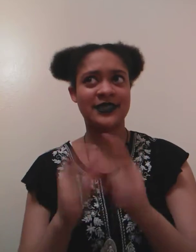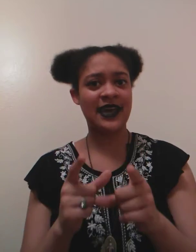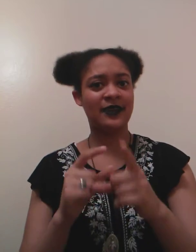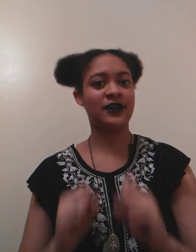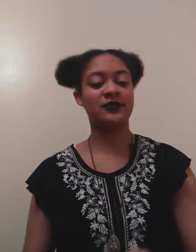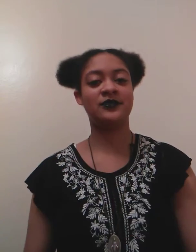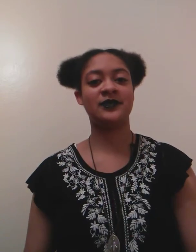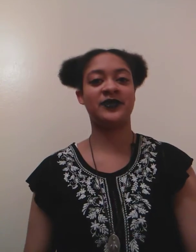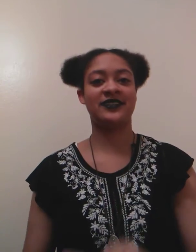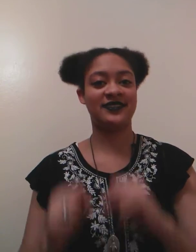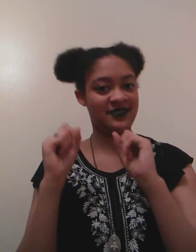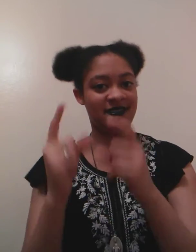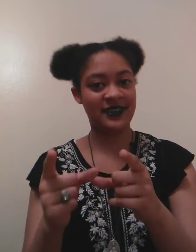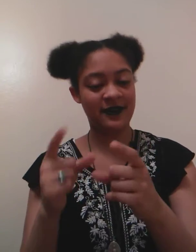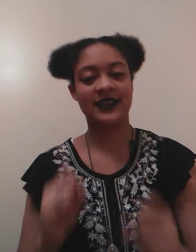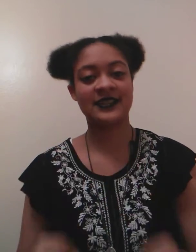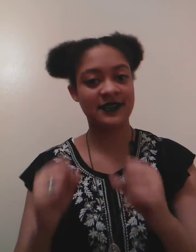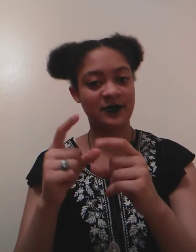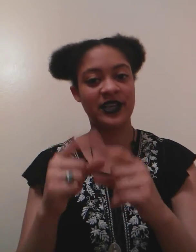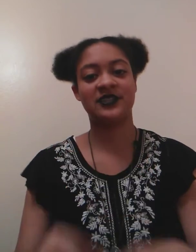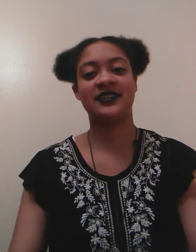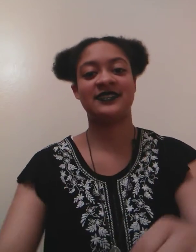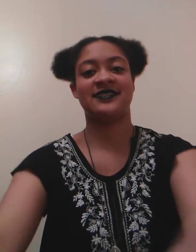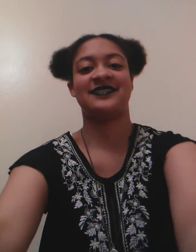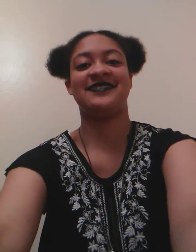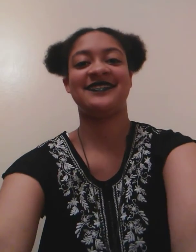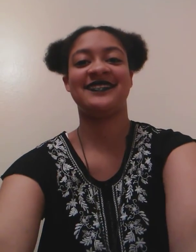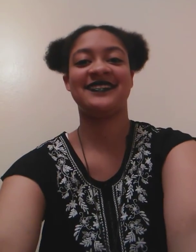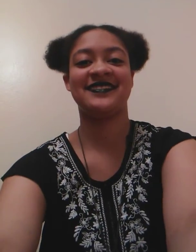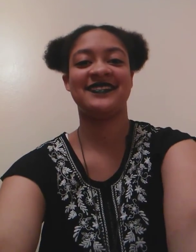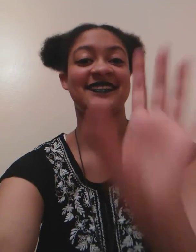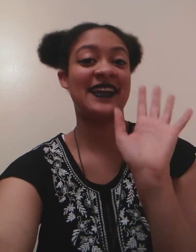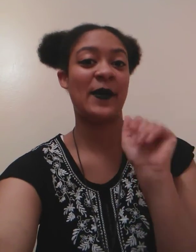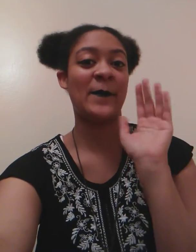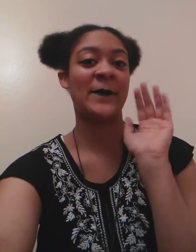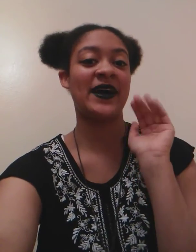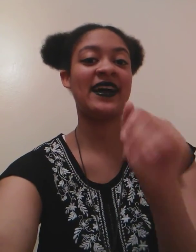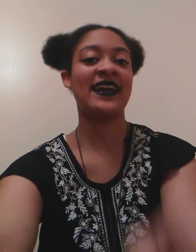exactly when I'll do it, but get ready because I'll surprise you guys. Bye!